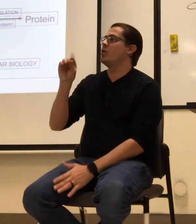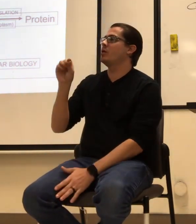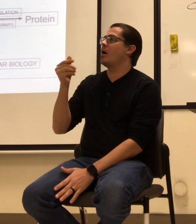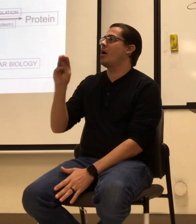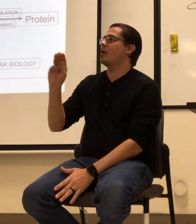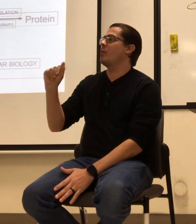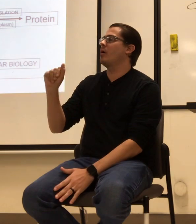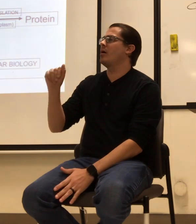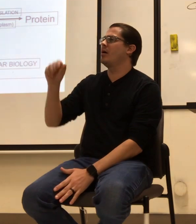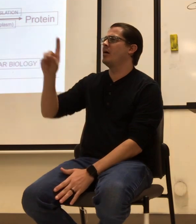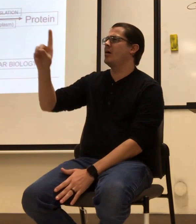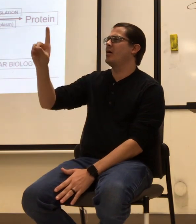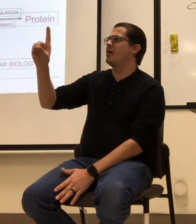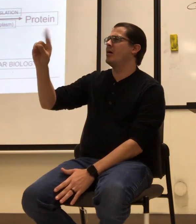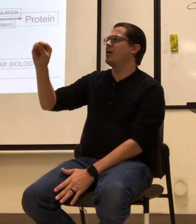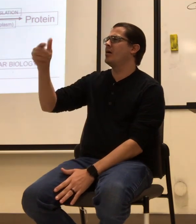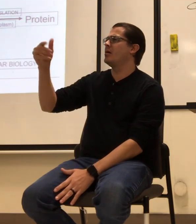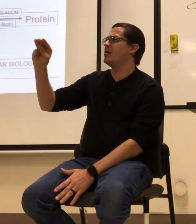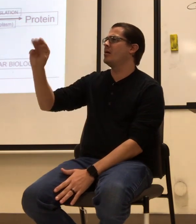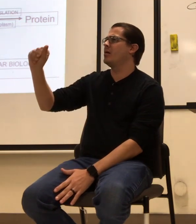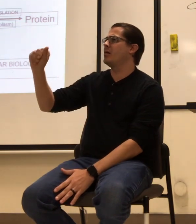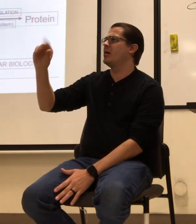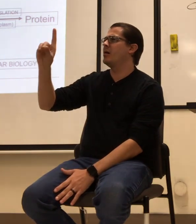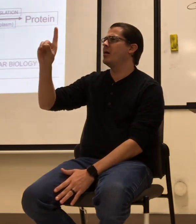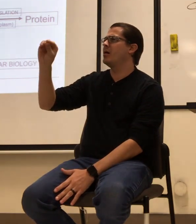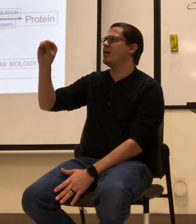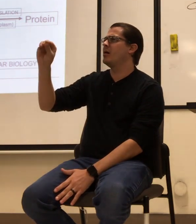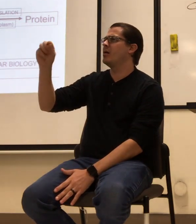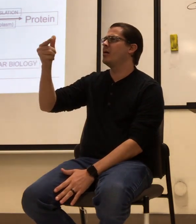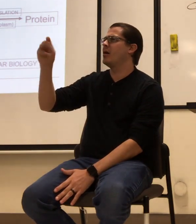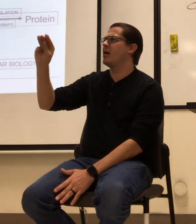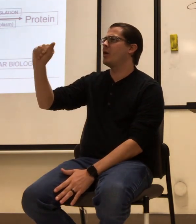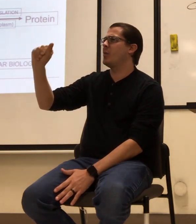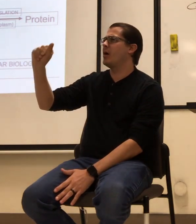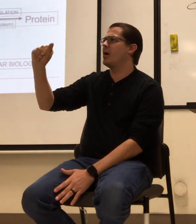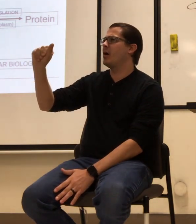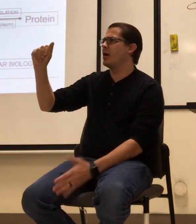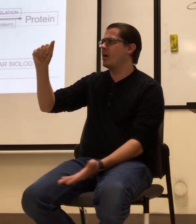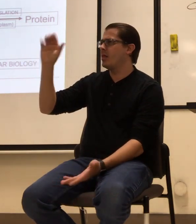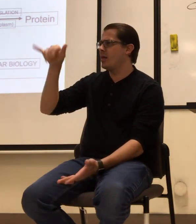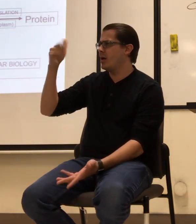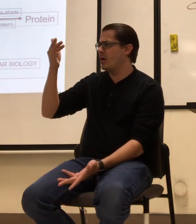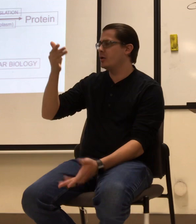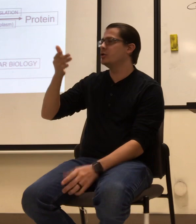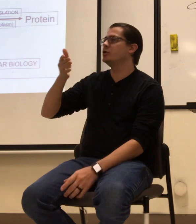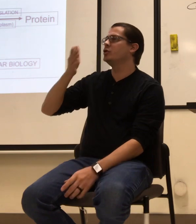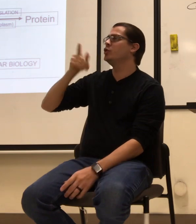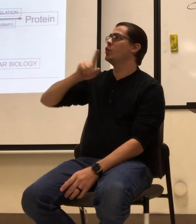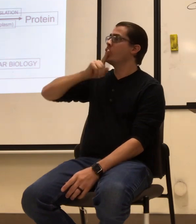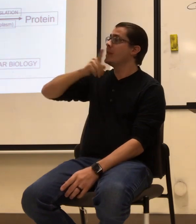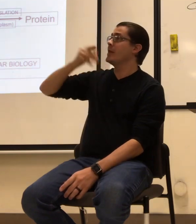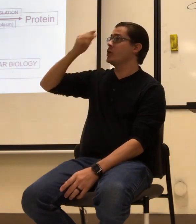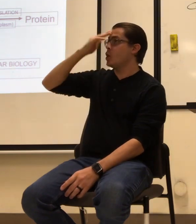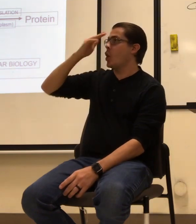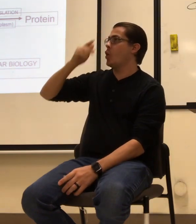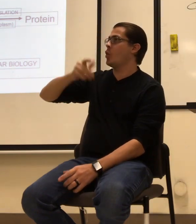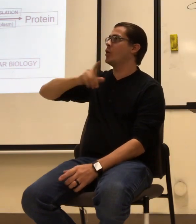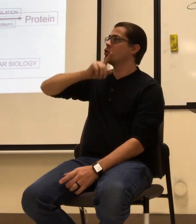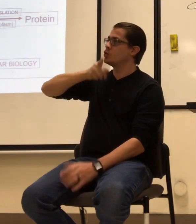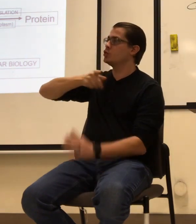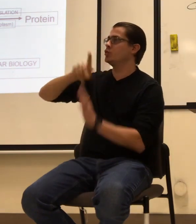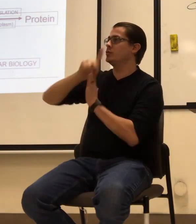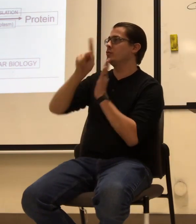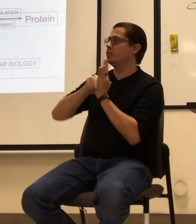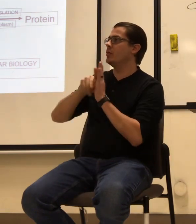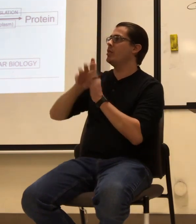A dogma is like something you passionately know to be true. It's like a principle. It's the